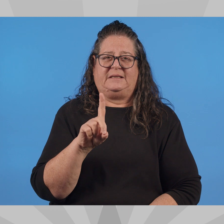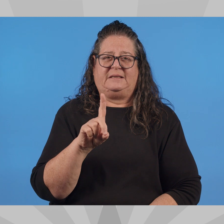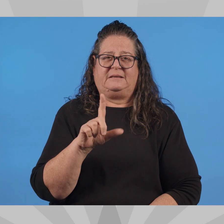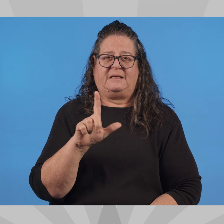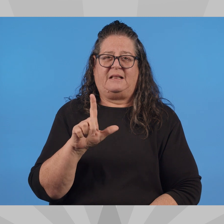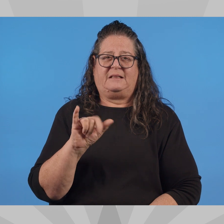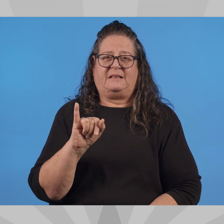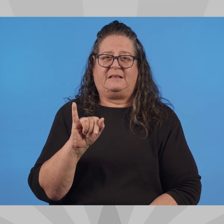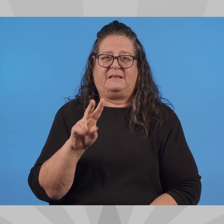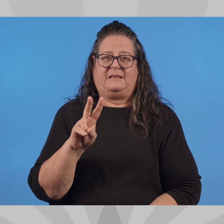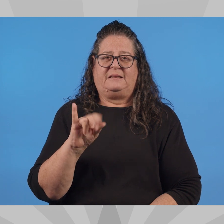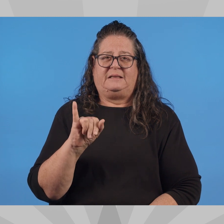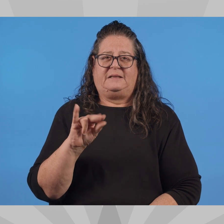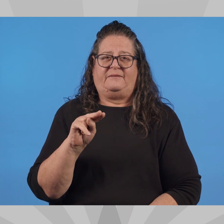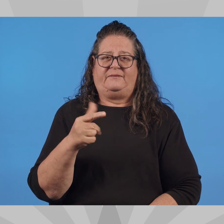Livingston.